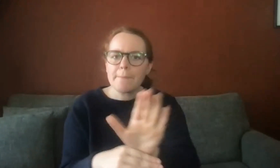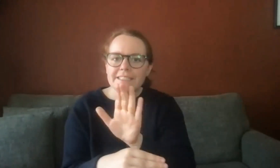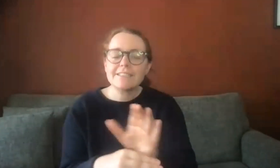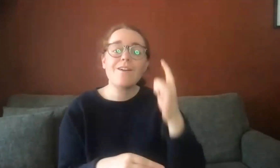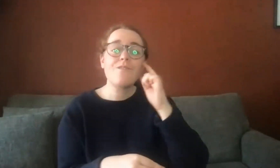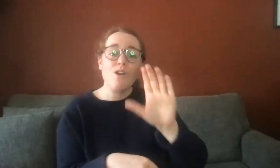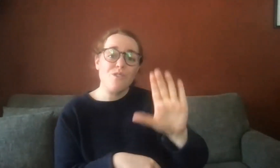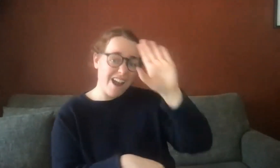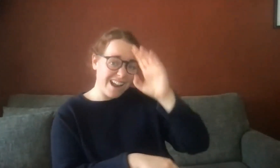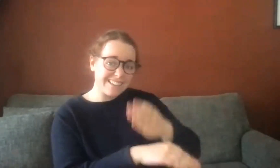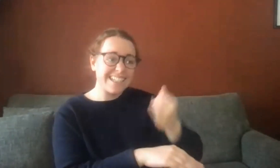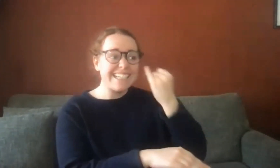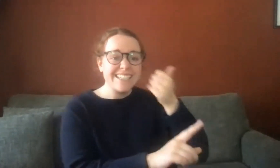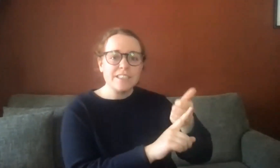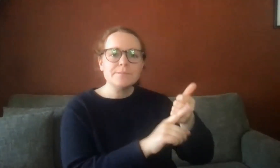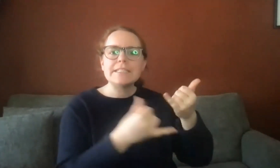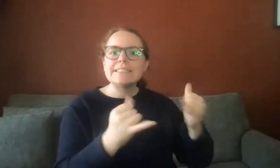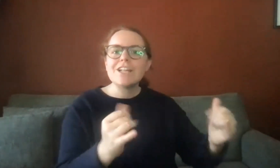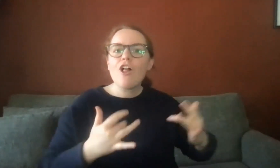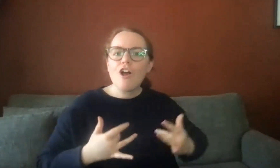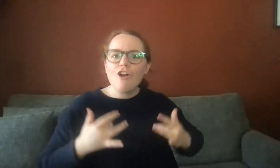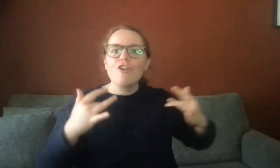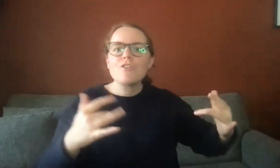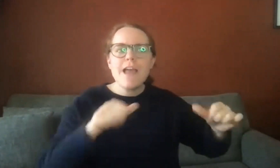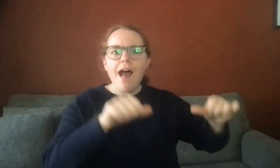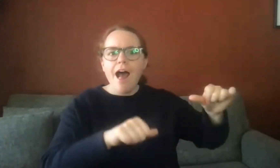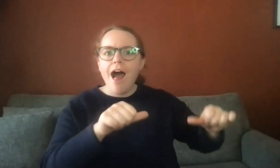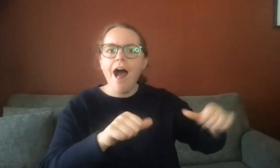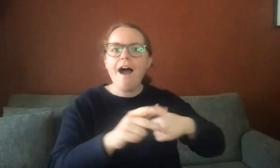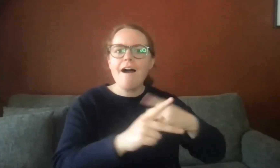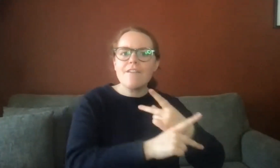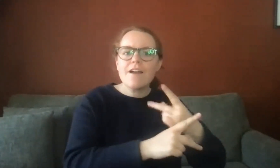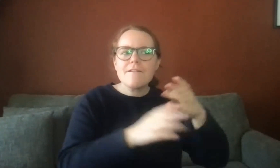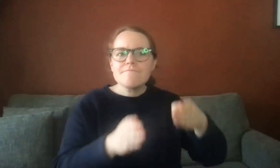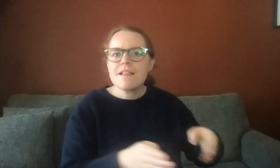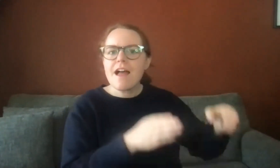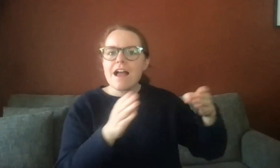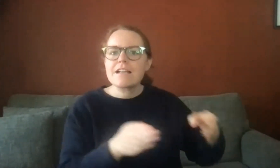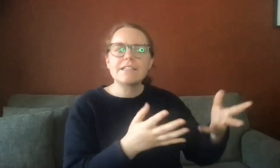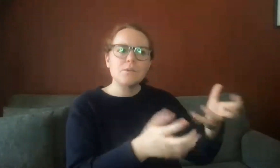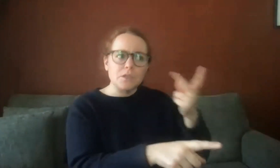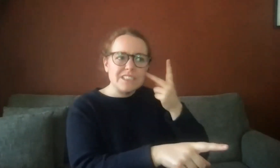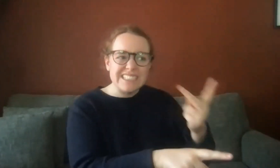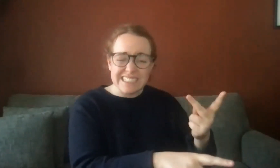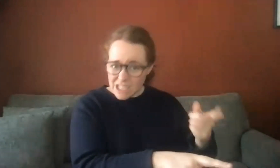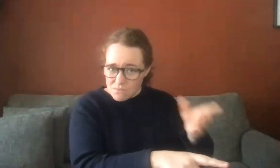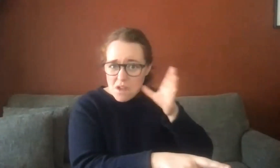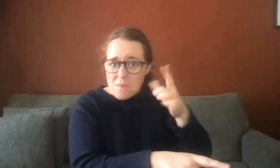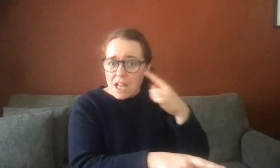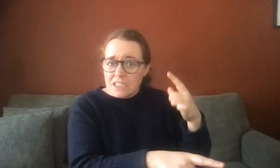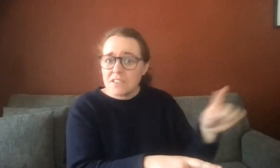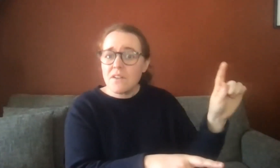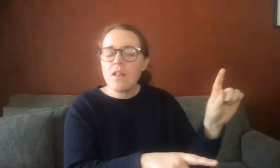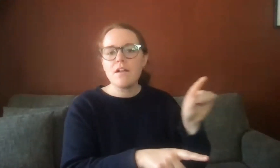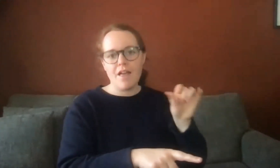he's sort of in that early stages of his business idea and planning and wants to see if it, is a viable idea, then